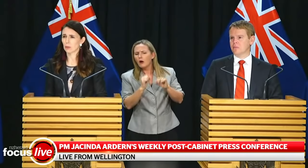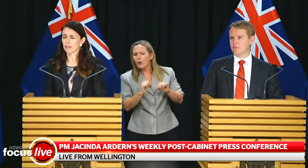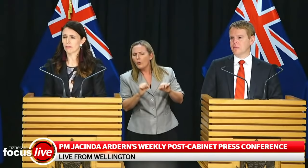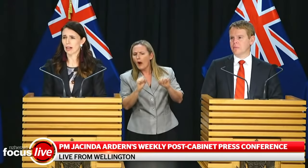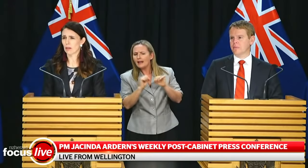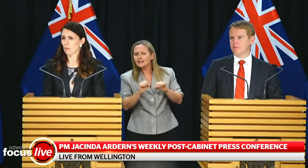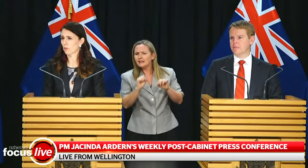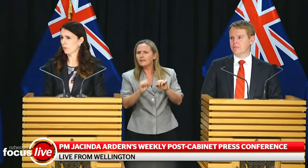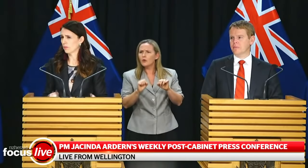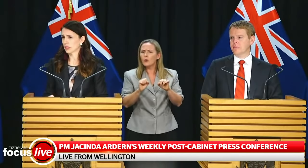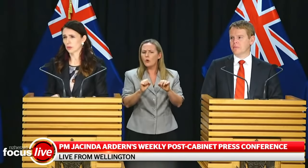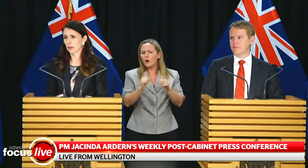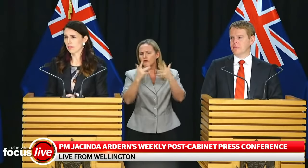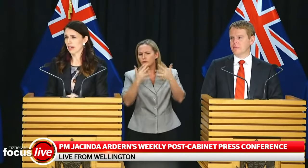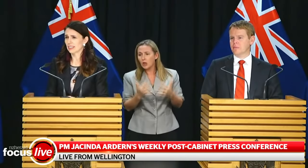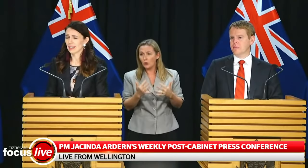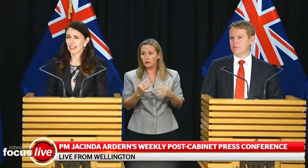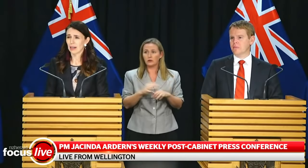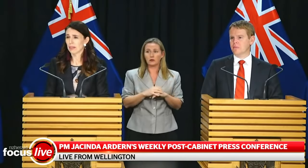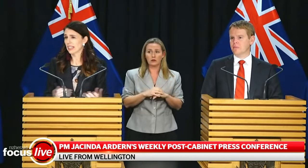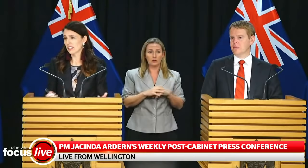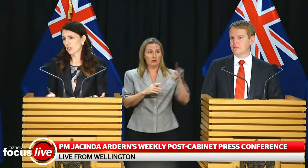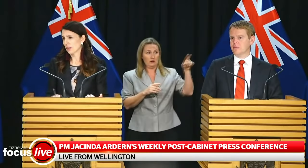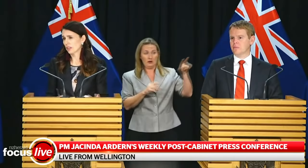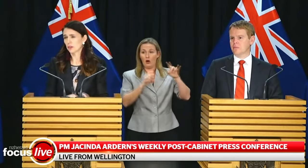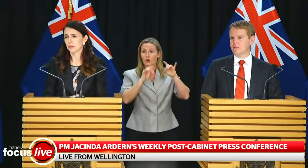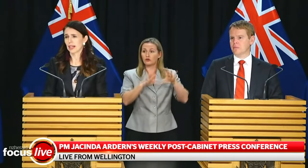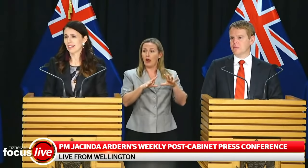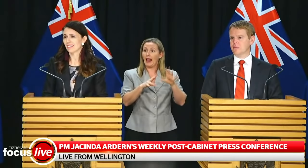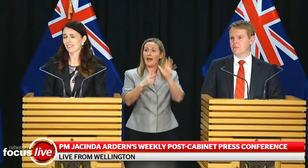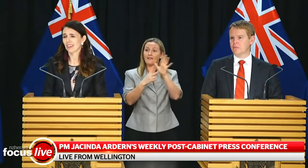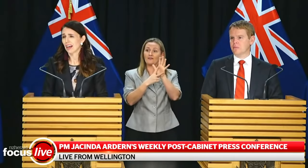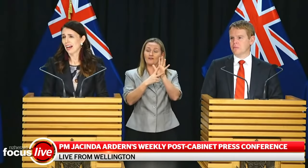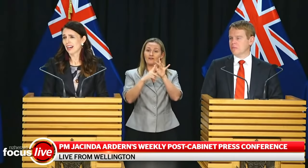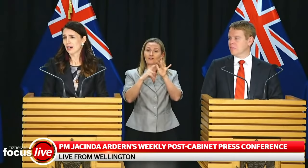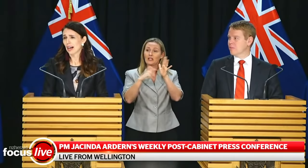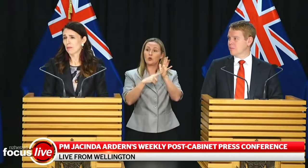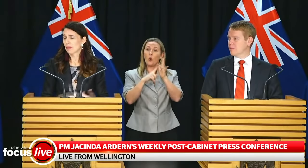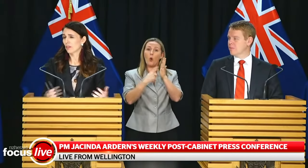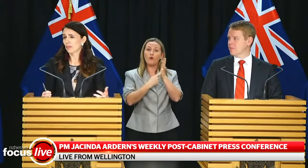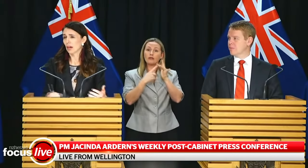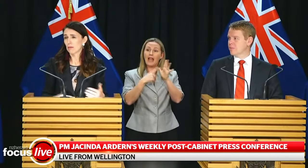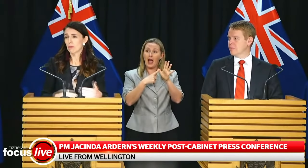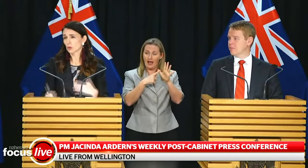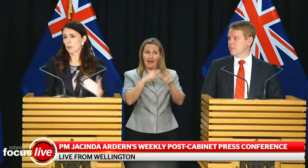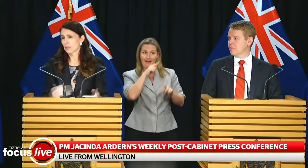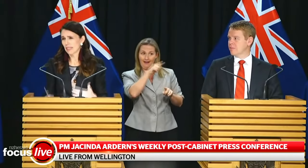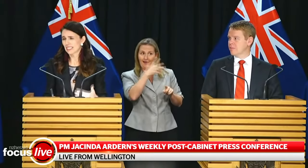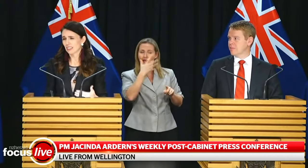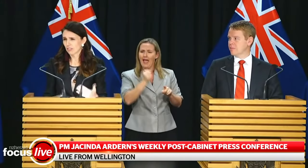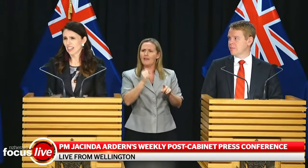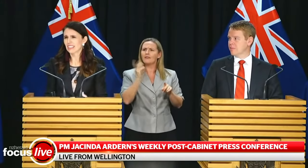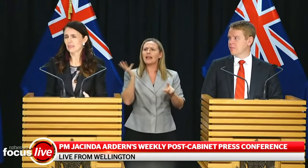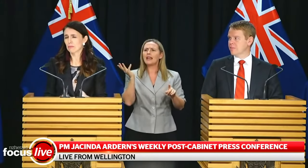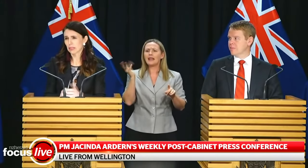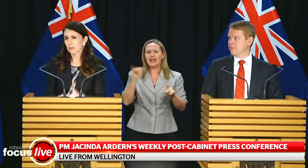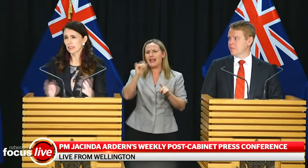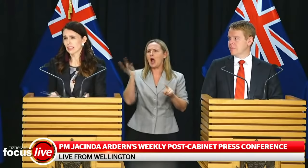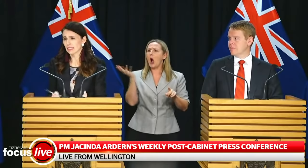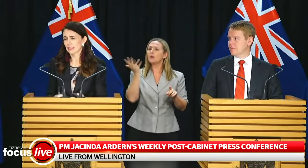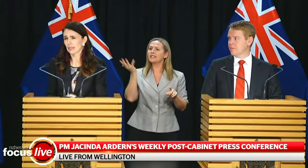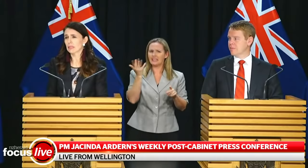fact that we've, from Victoria, we've had an air steward who has been on multiple domestic flights.